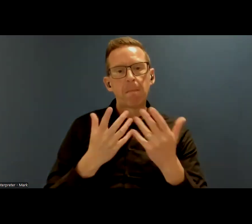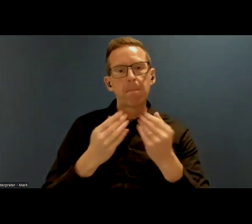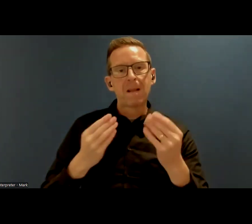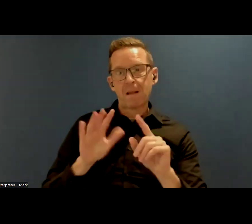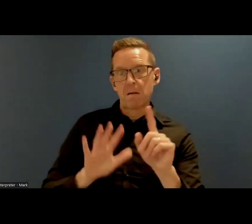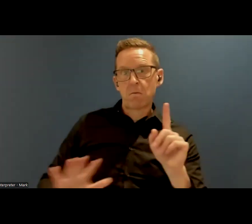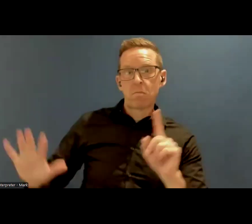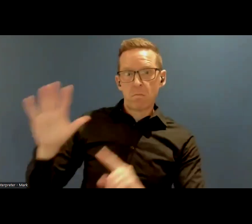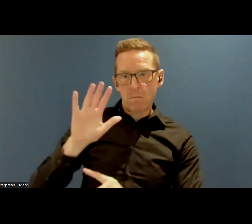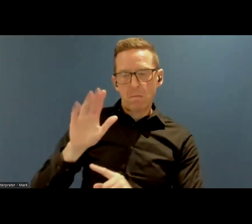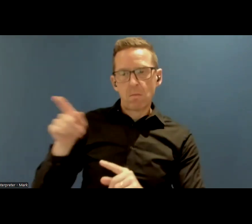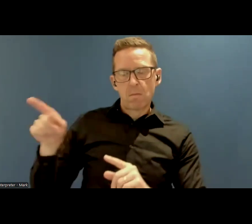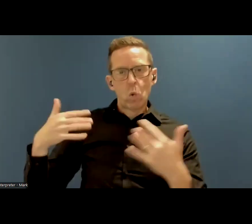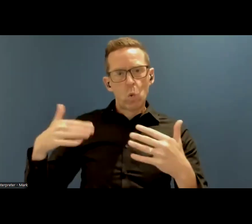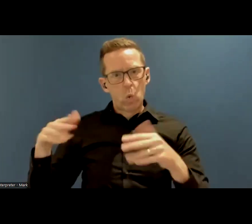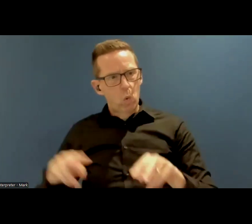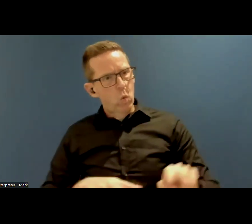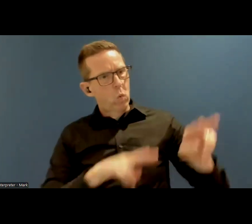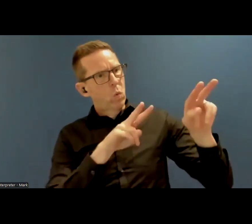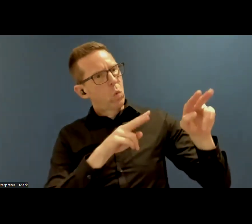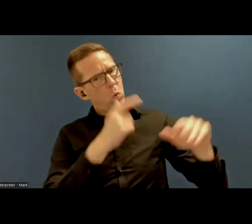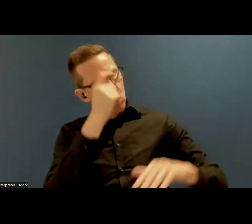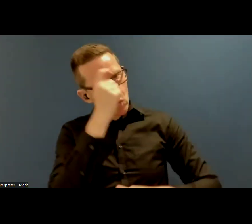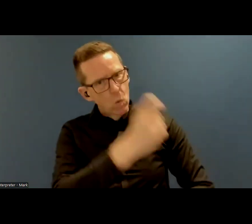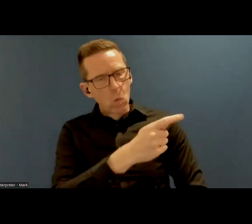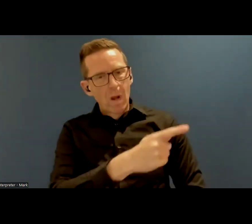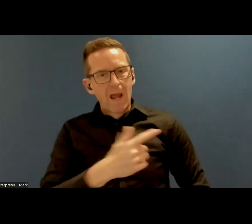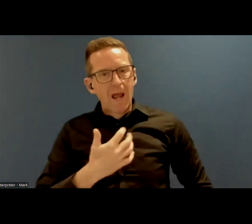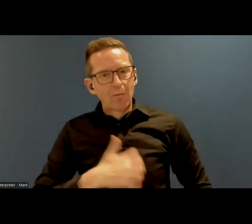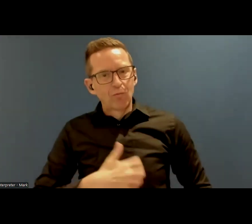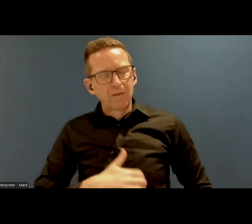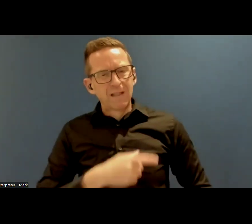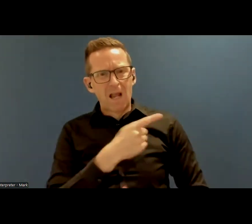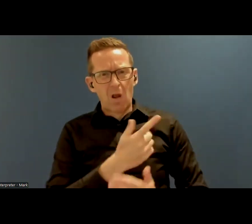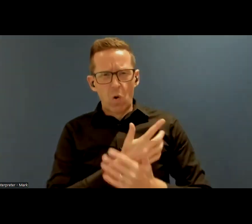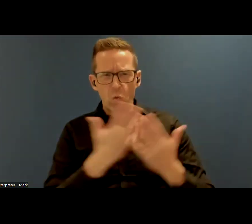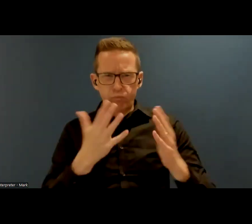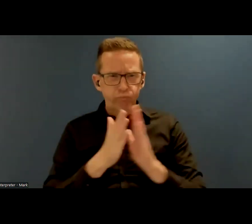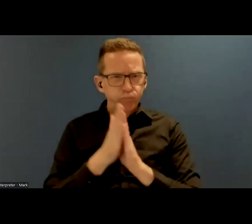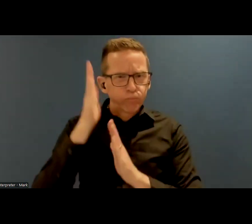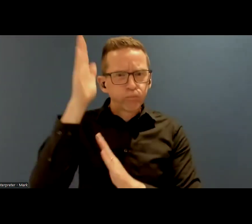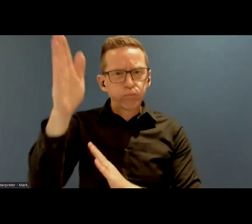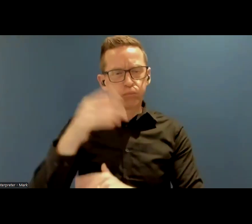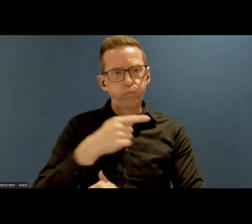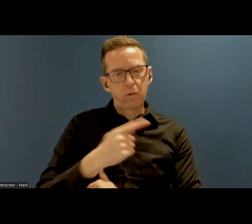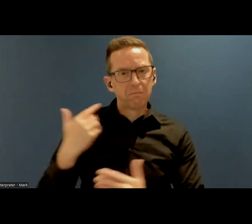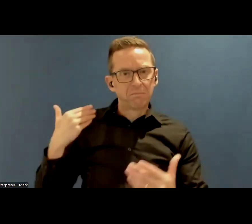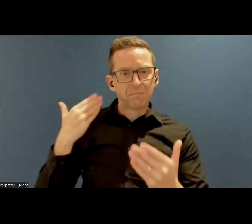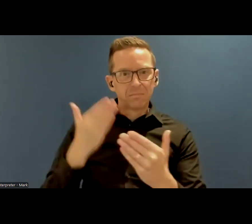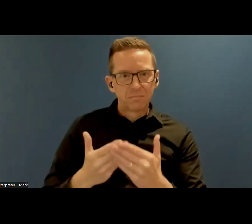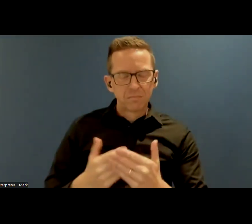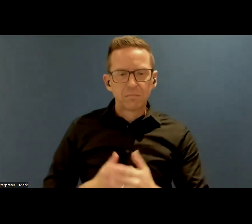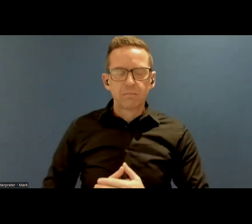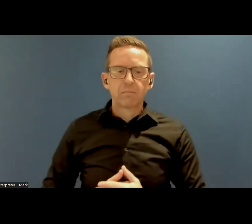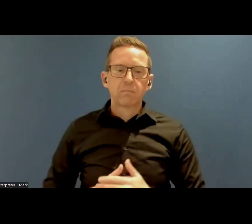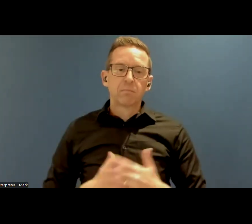region look forward to because they have made many advancements recently regarding, for